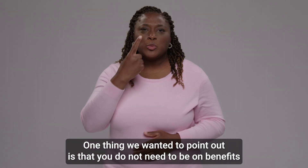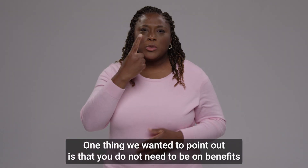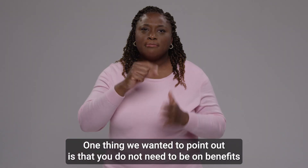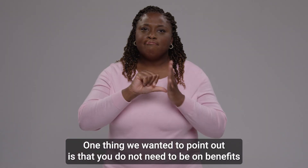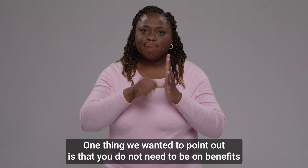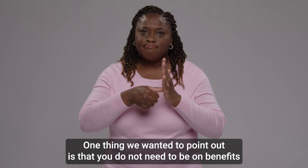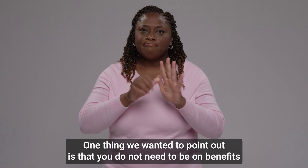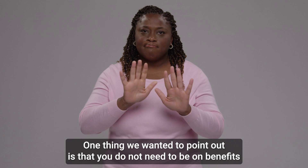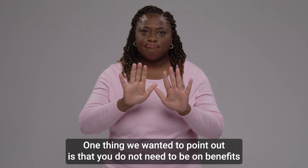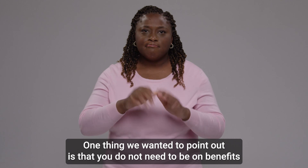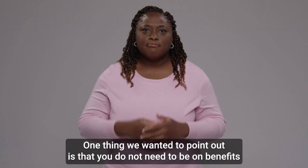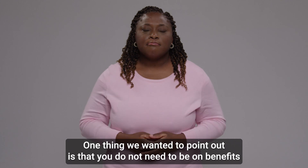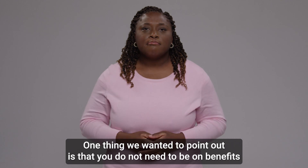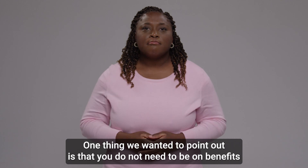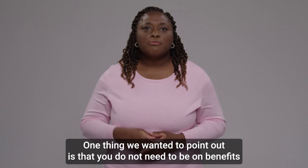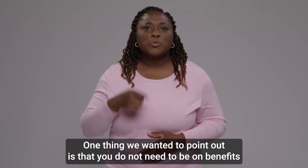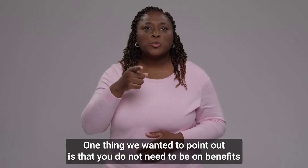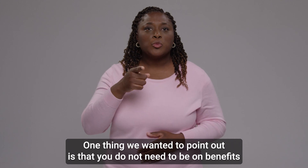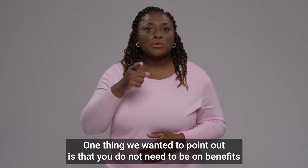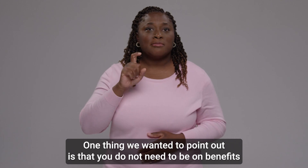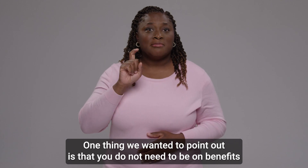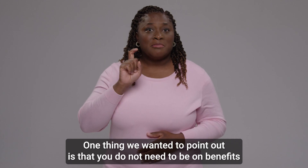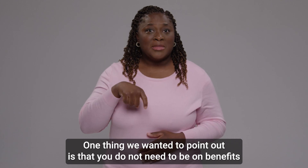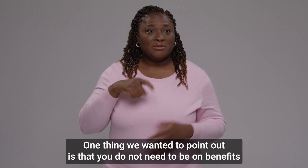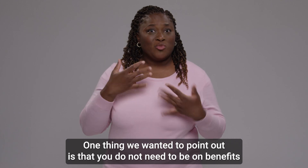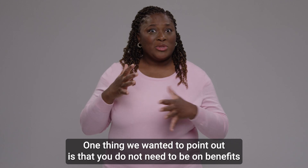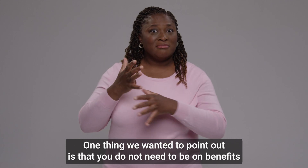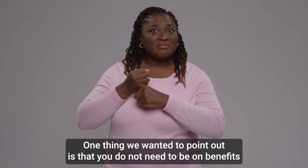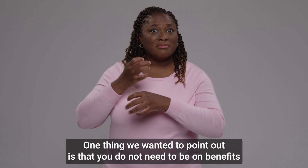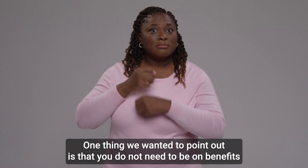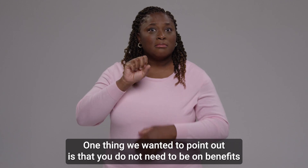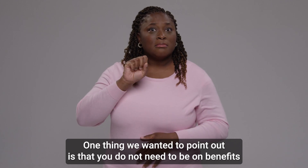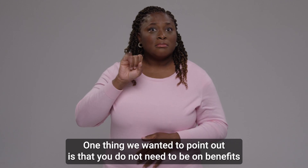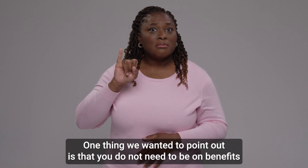One thing we wanted to point out is that you do not need to be on benefits